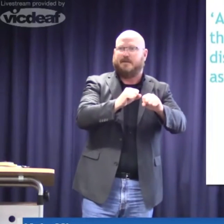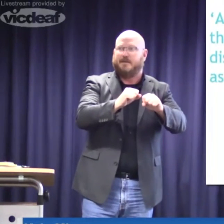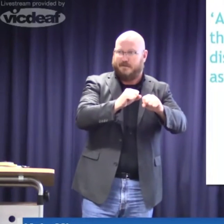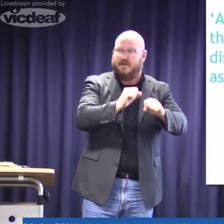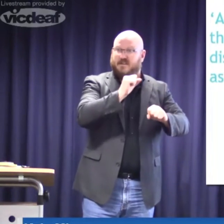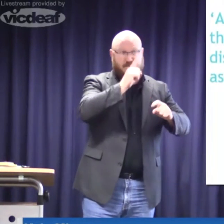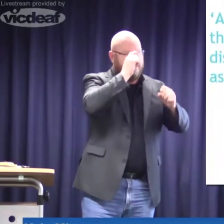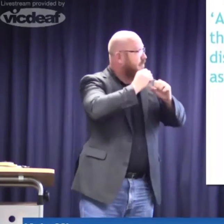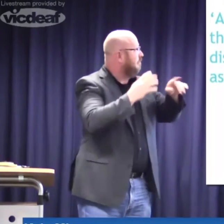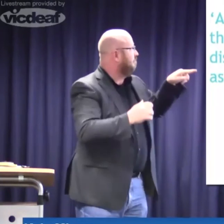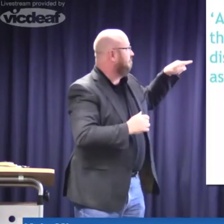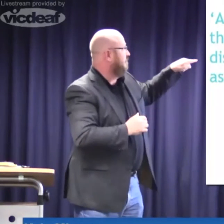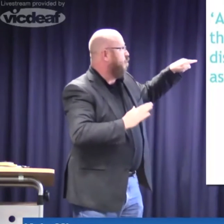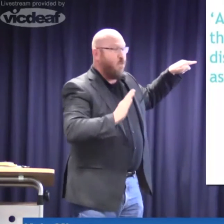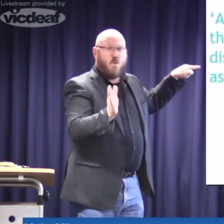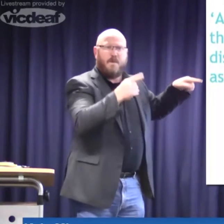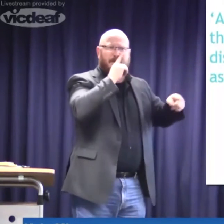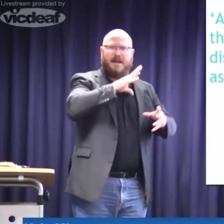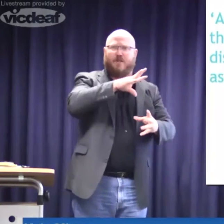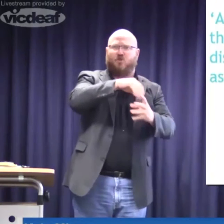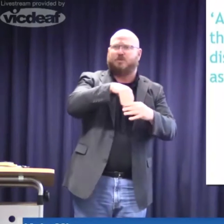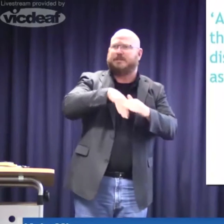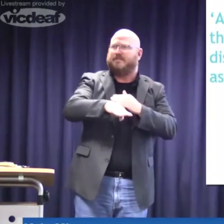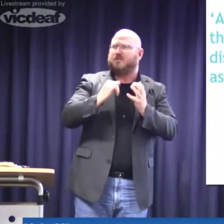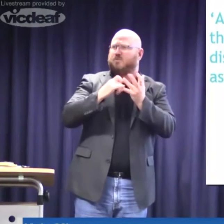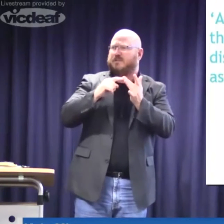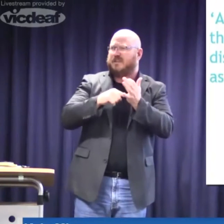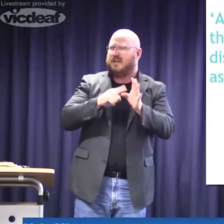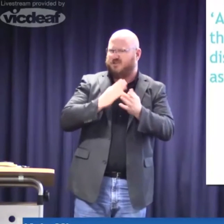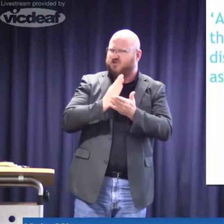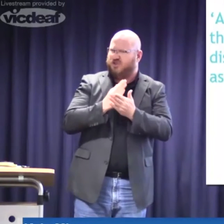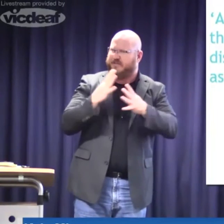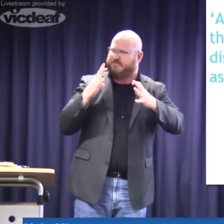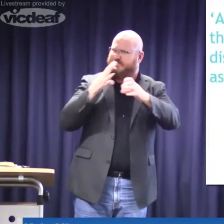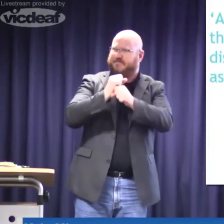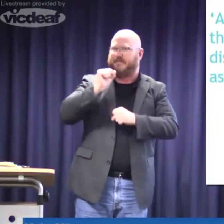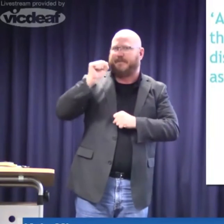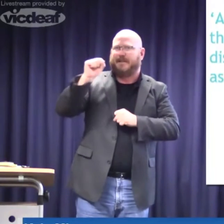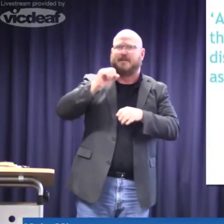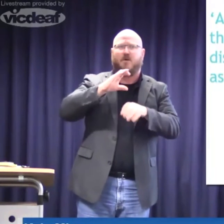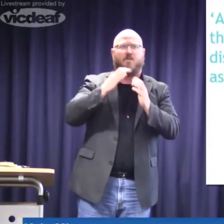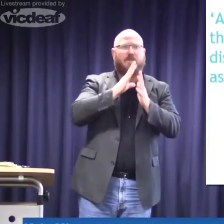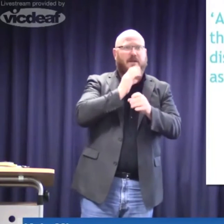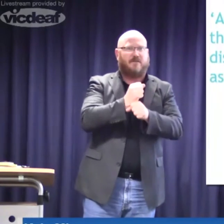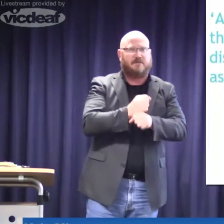The National Disability Strategy, their vision statement, is what is on the slide behind me.